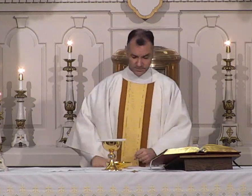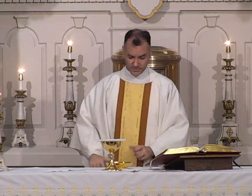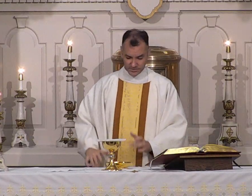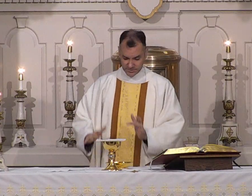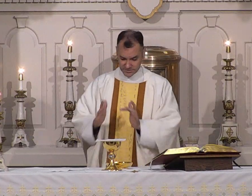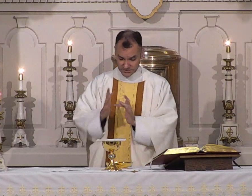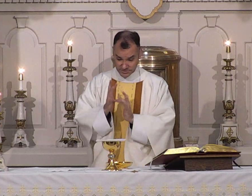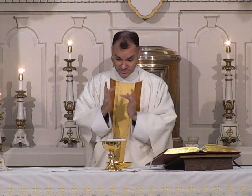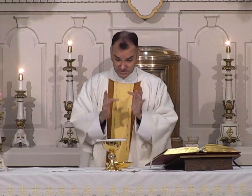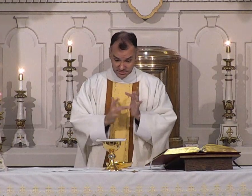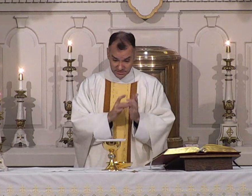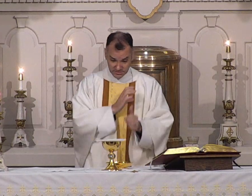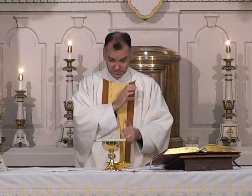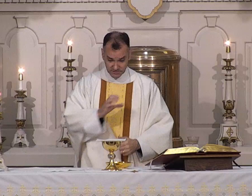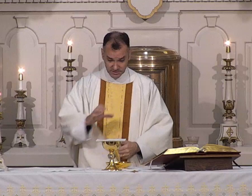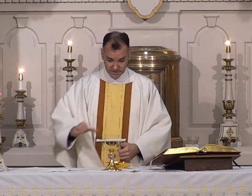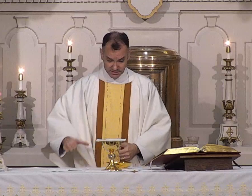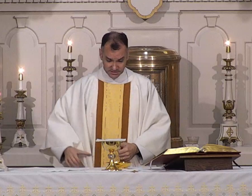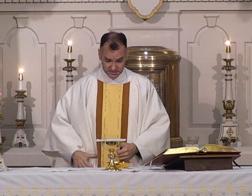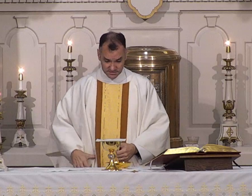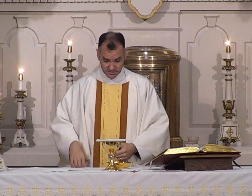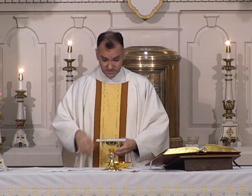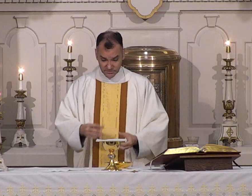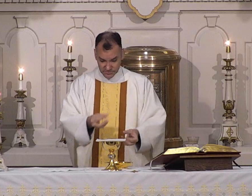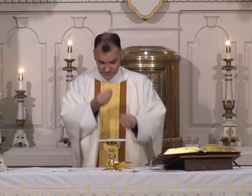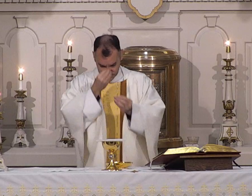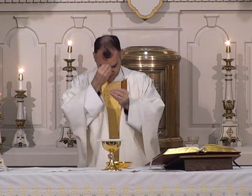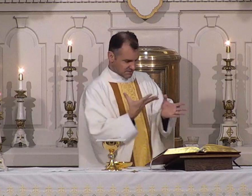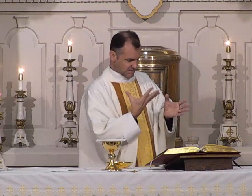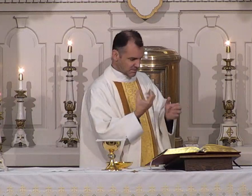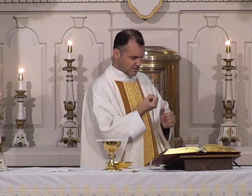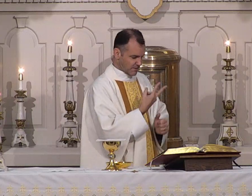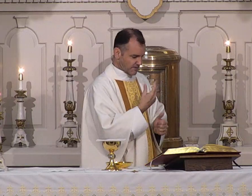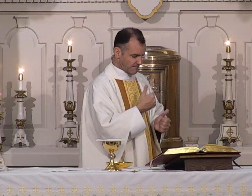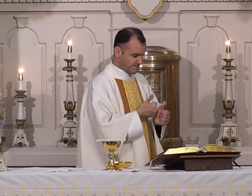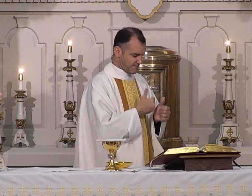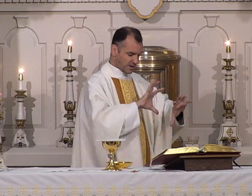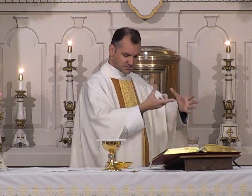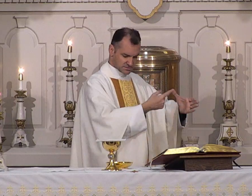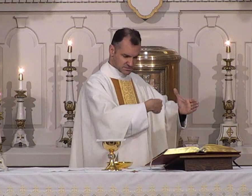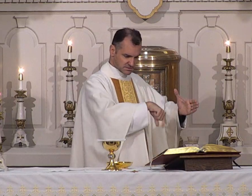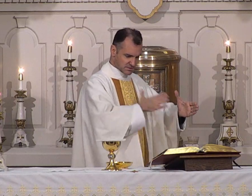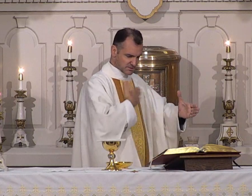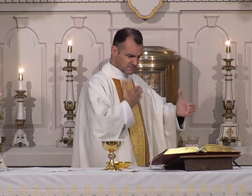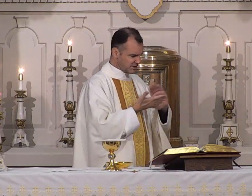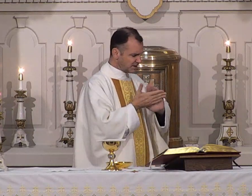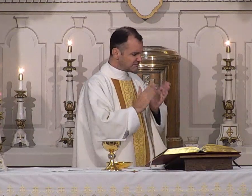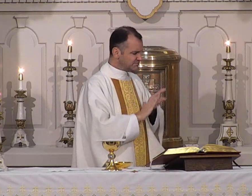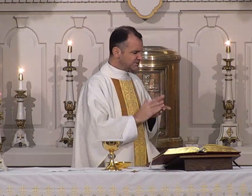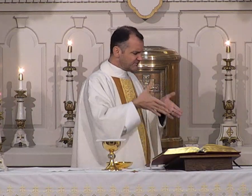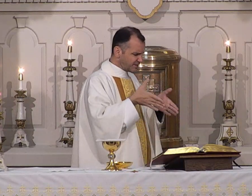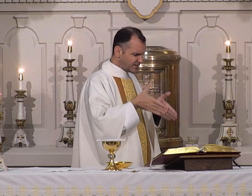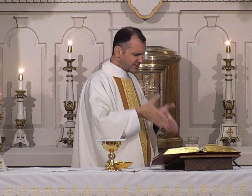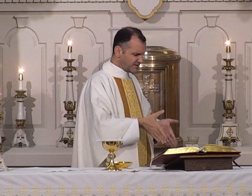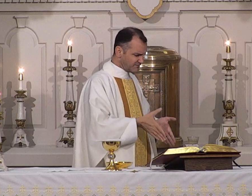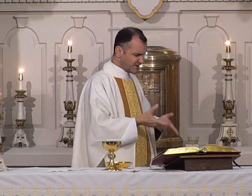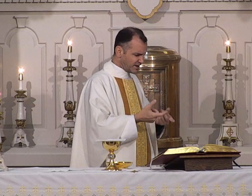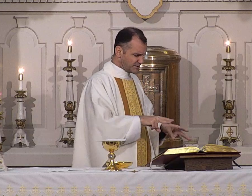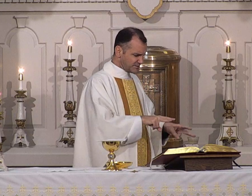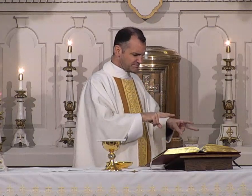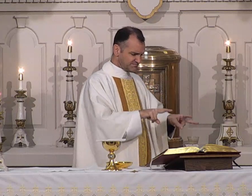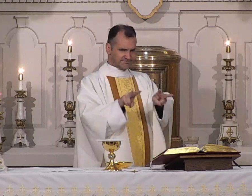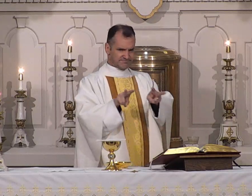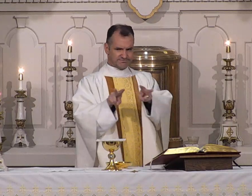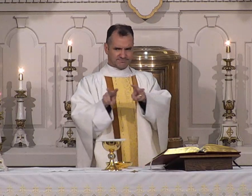Lord Jesus Christ, who said to your apostles, Peace I leave you, my peace I give